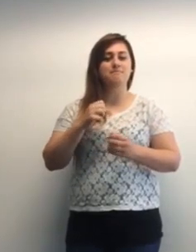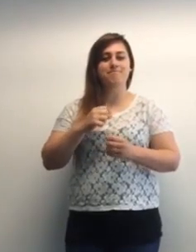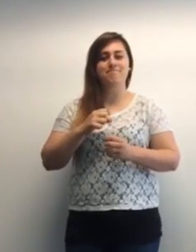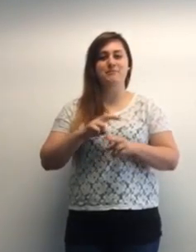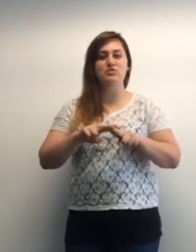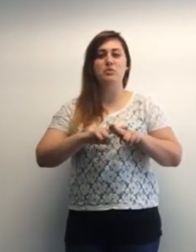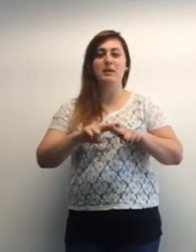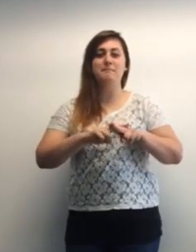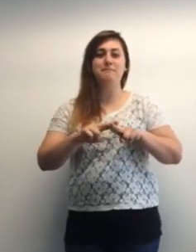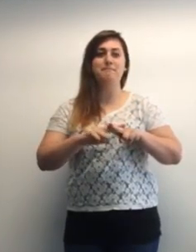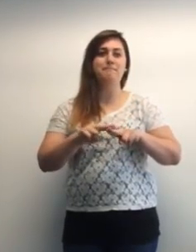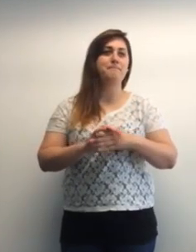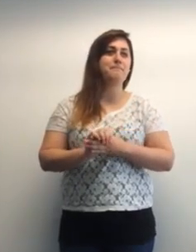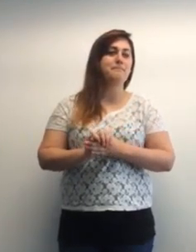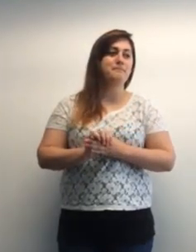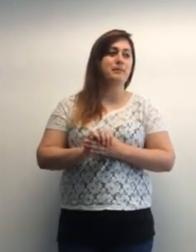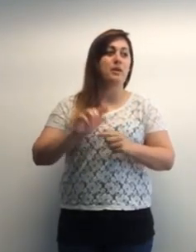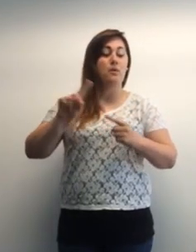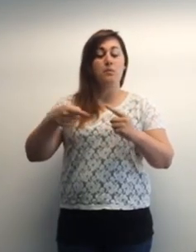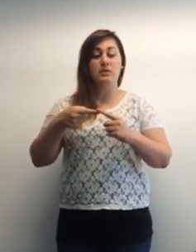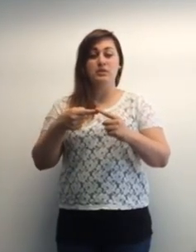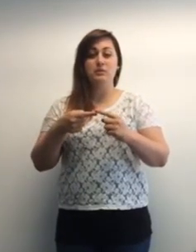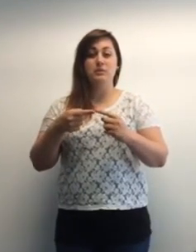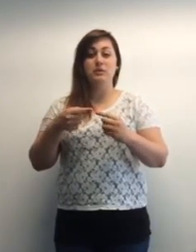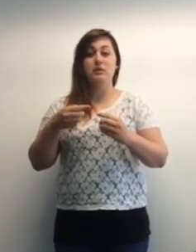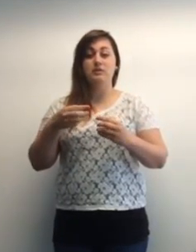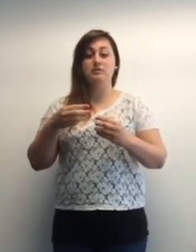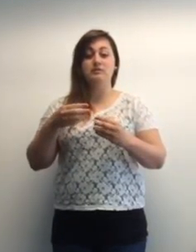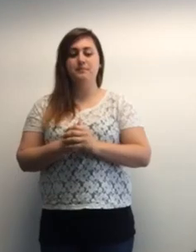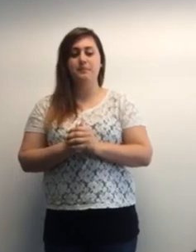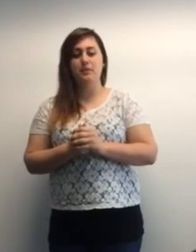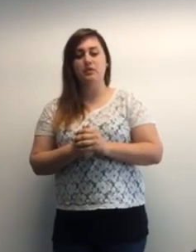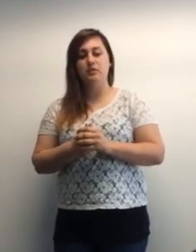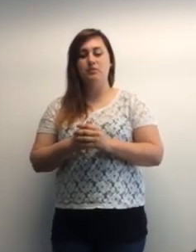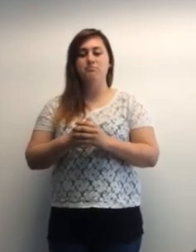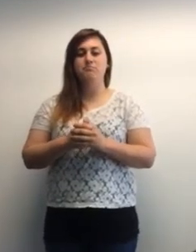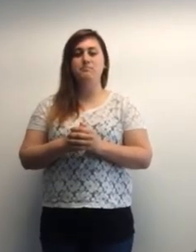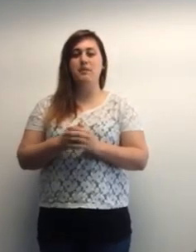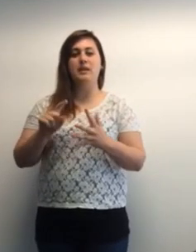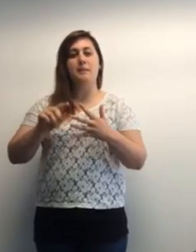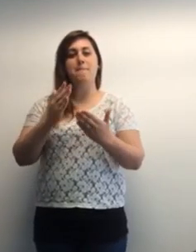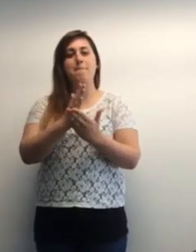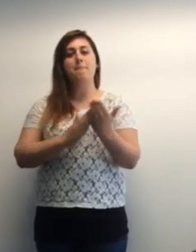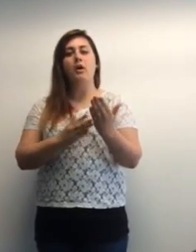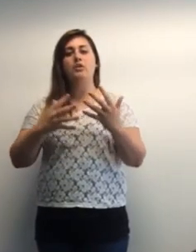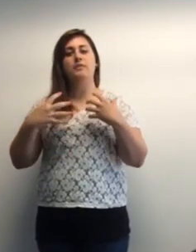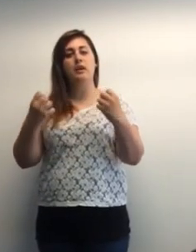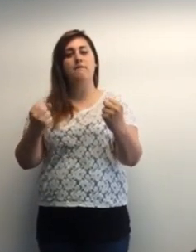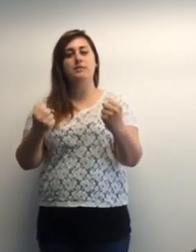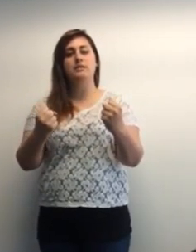there. Self-confidence. Absolutely. It's a big one. How many of us are really talking about ourselves? Thank